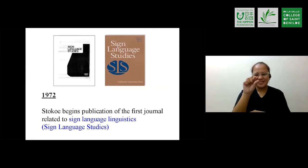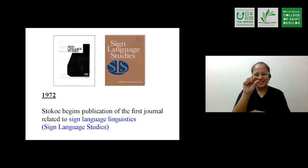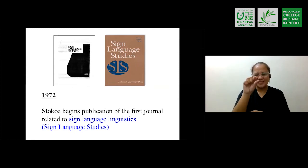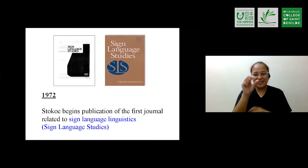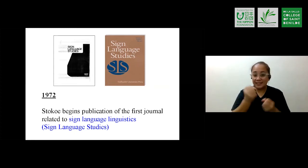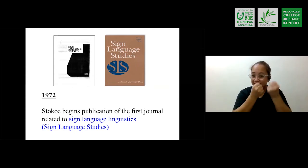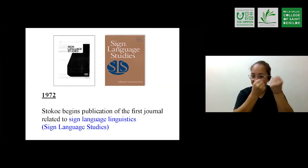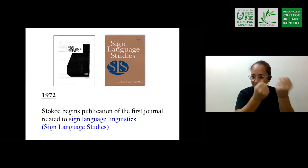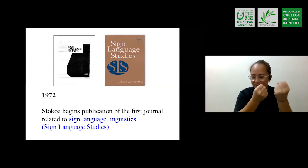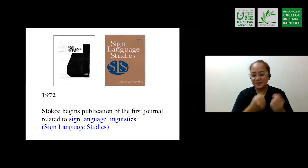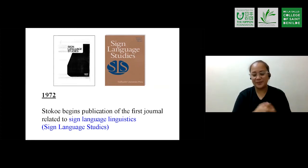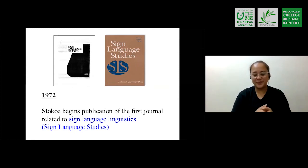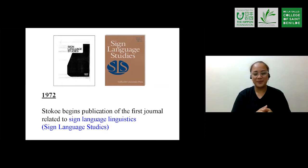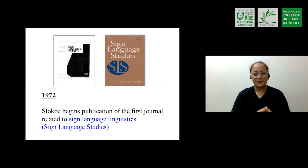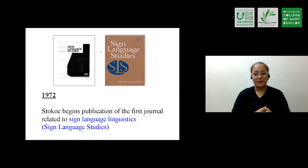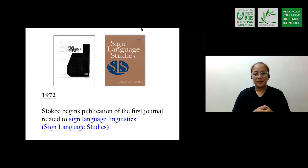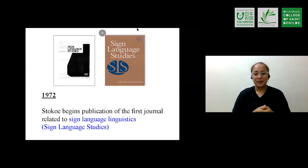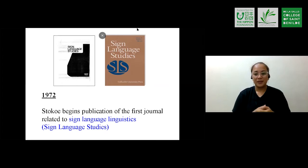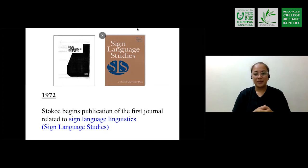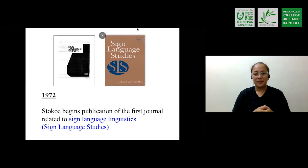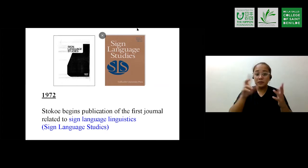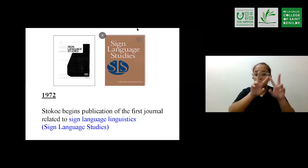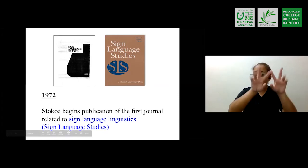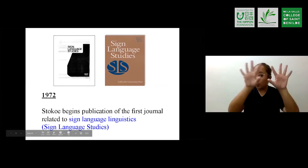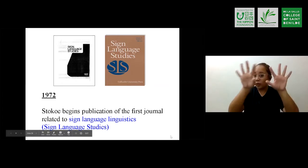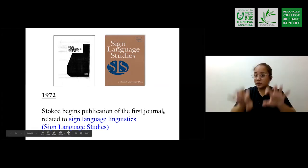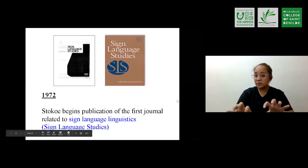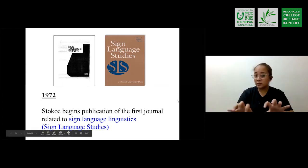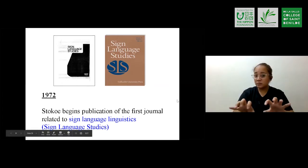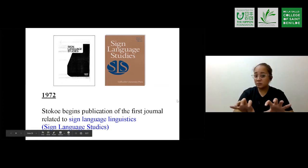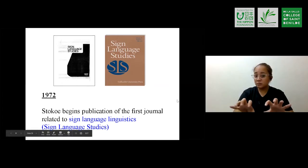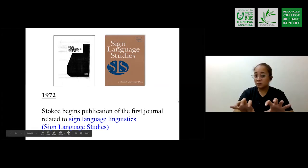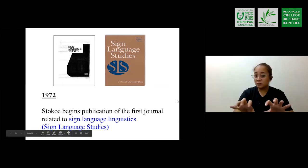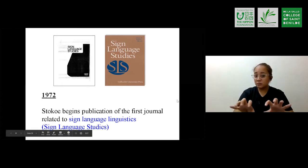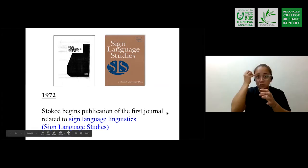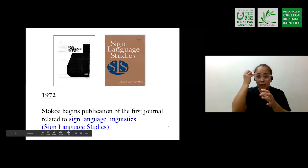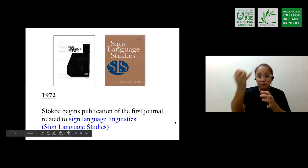suggestion. Okay, any other question, ideas?